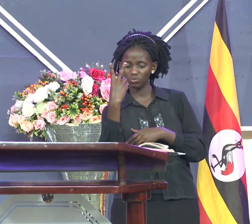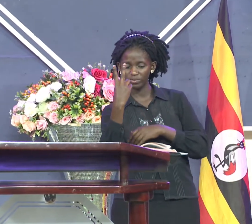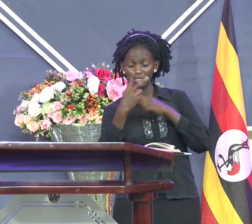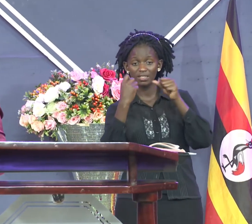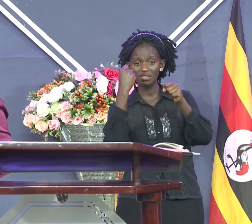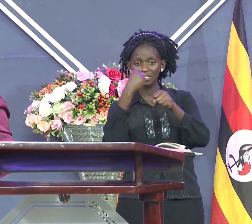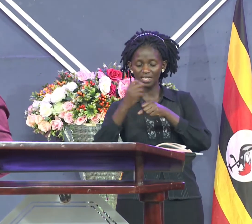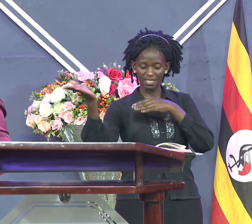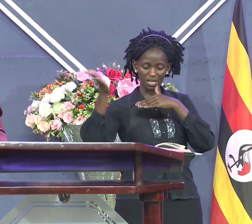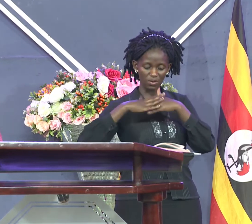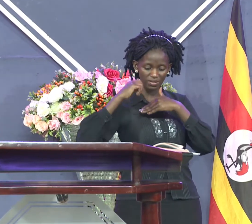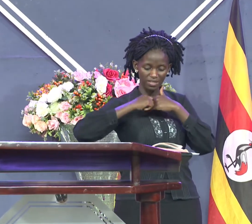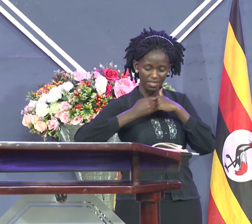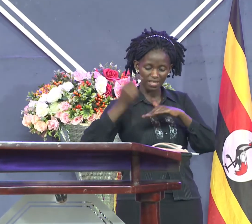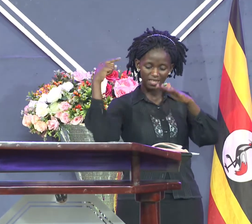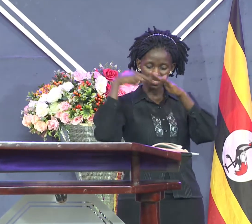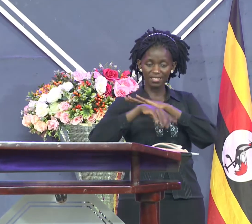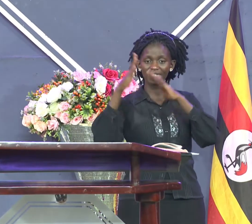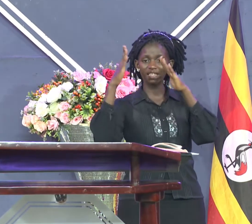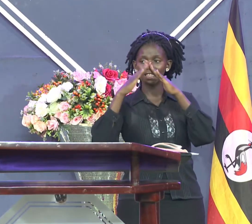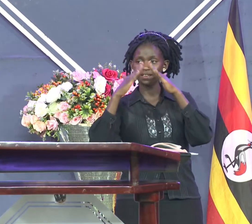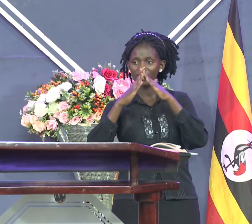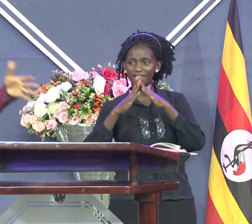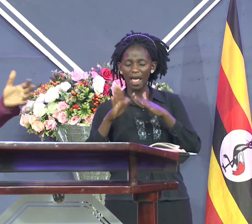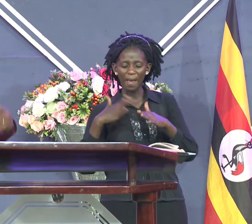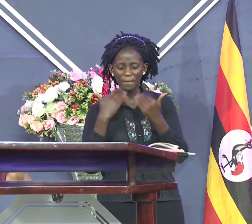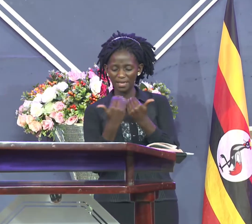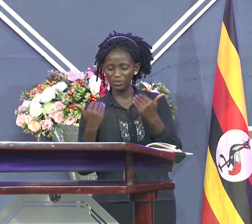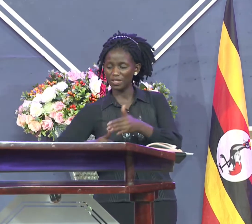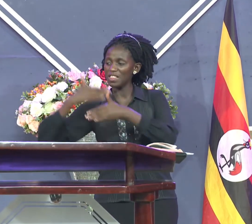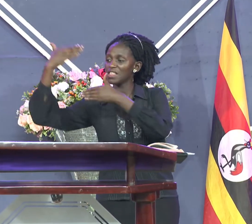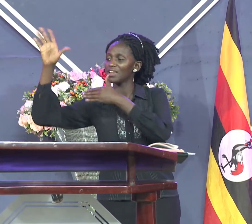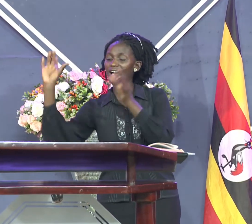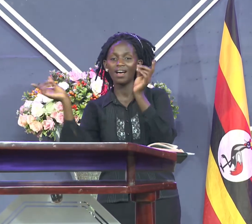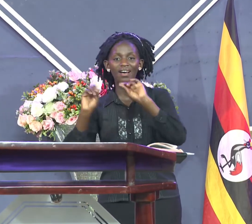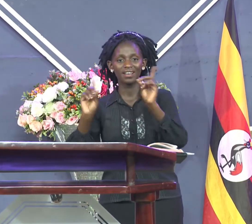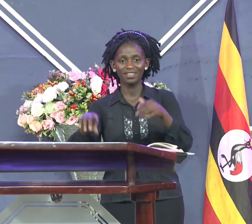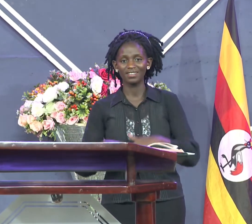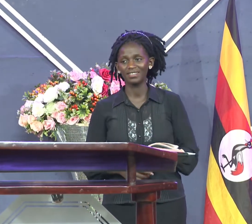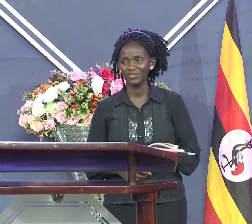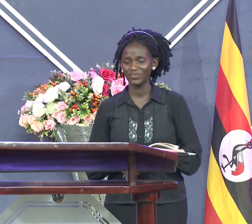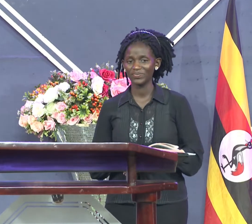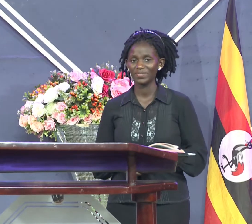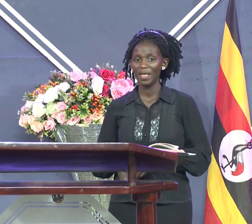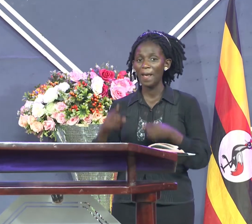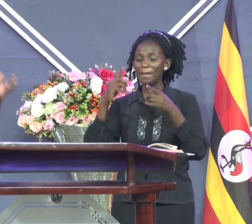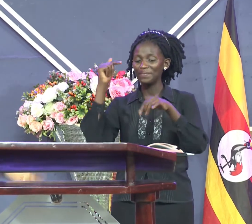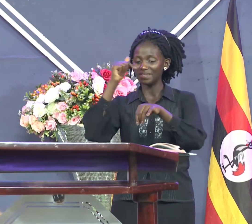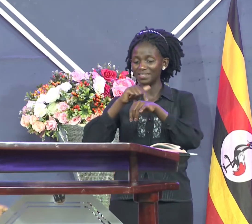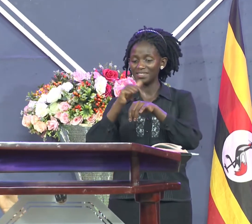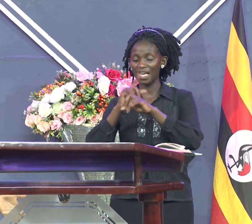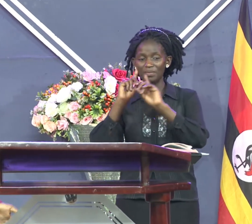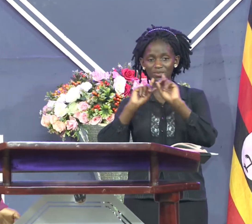And for around 2 to 2 years, I would keep them inside the house. Yes, the children will not go out.